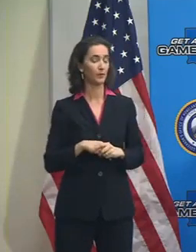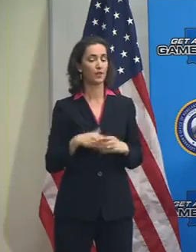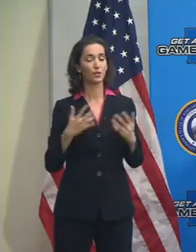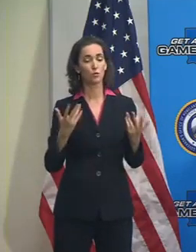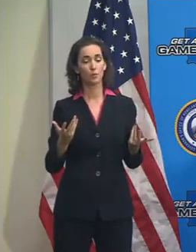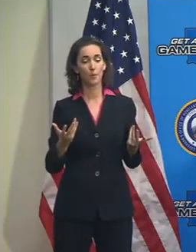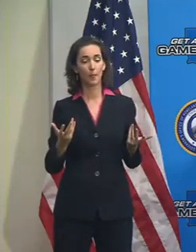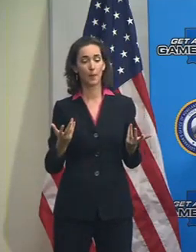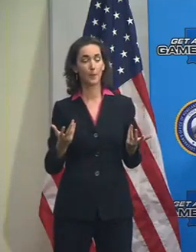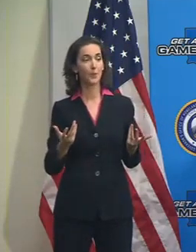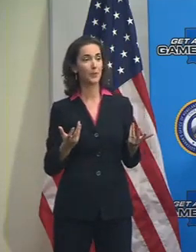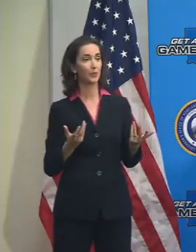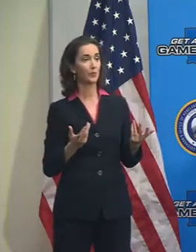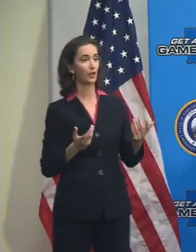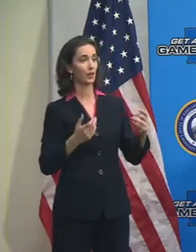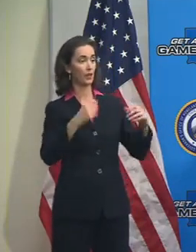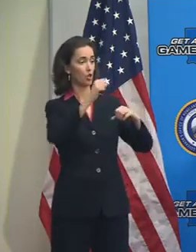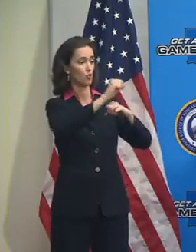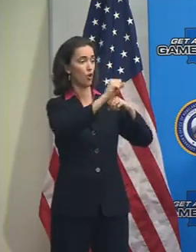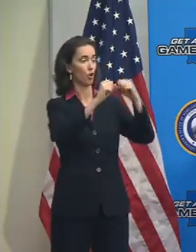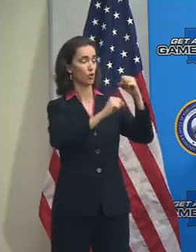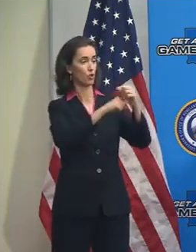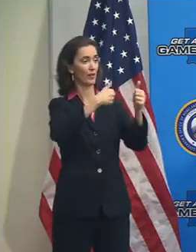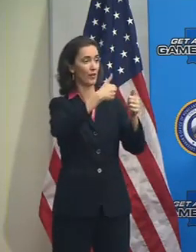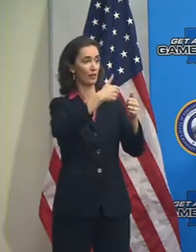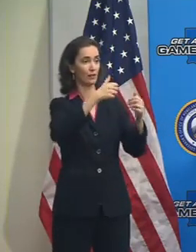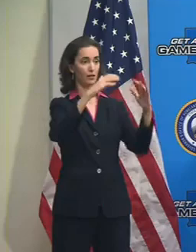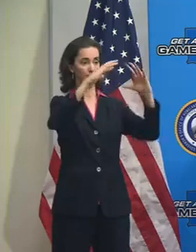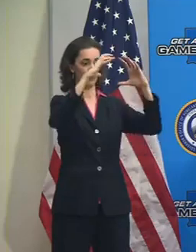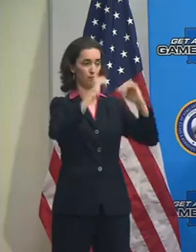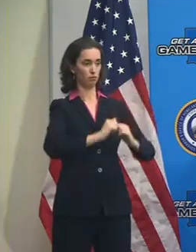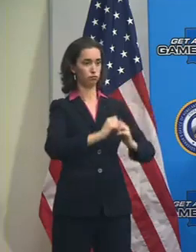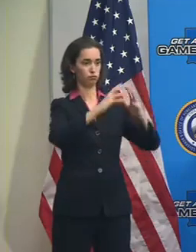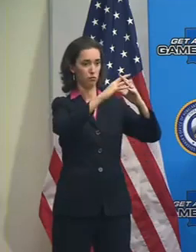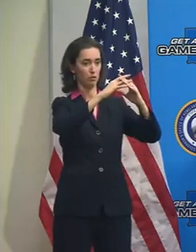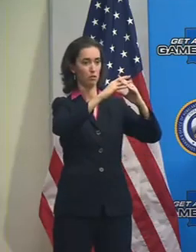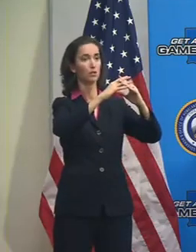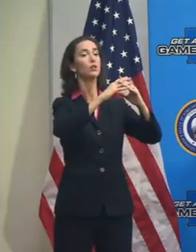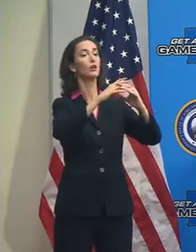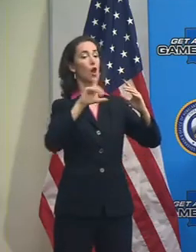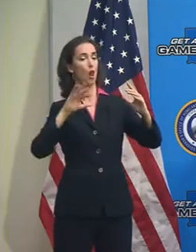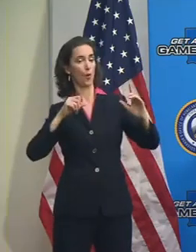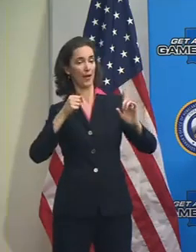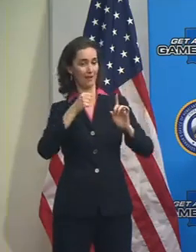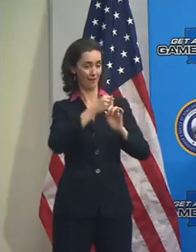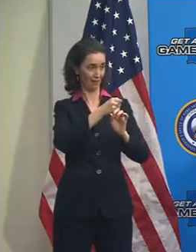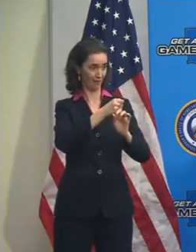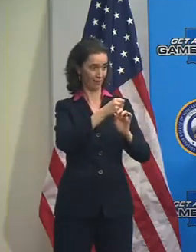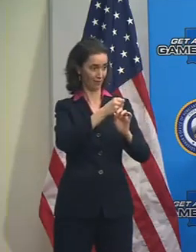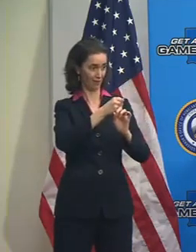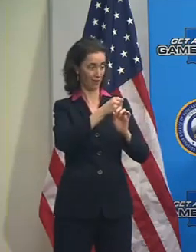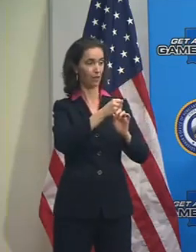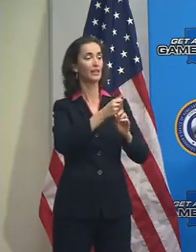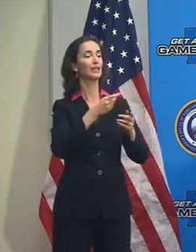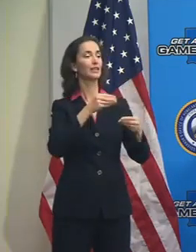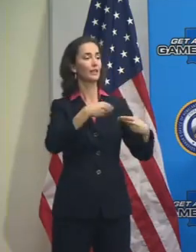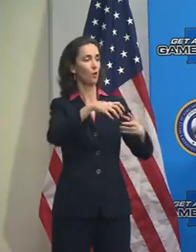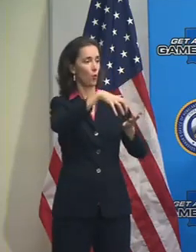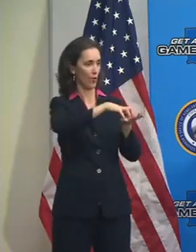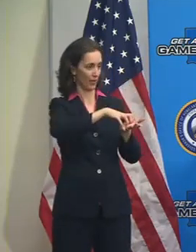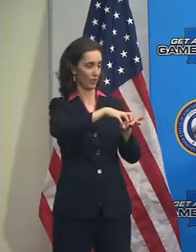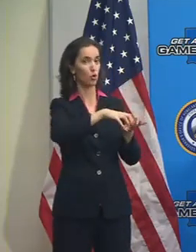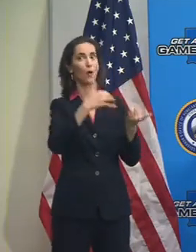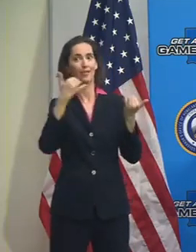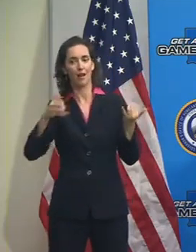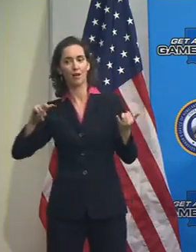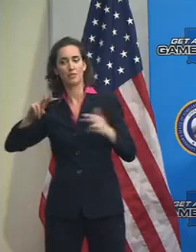so their structural integrity is weaker now than it was before Laura hit. That's a concern. We know that